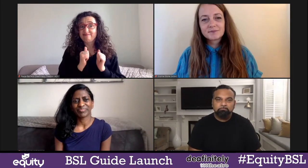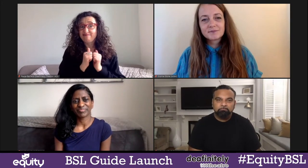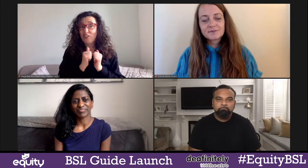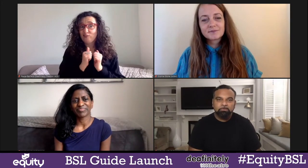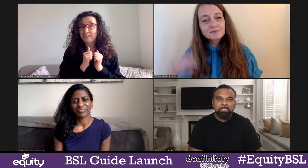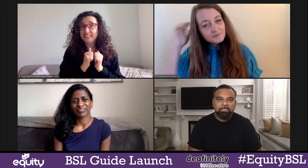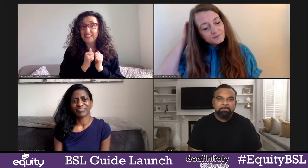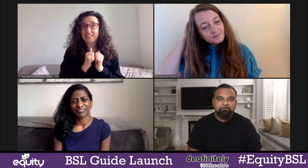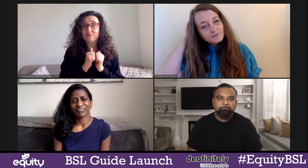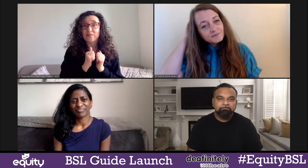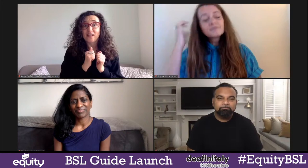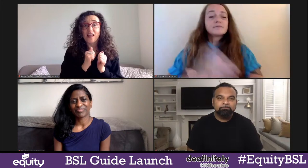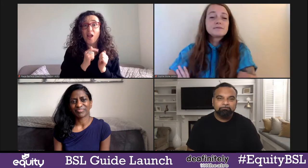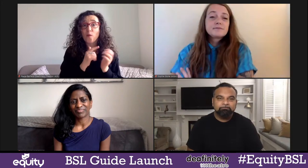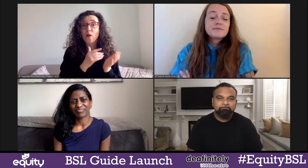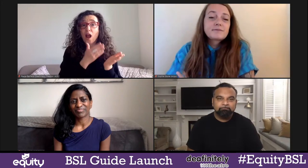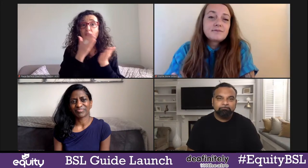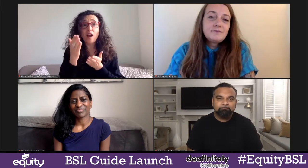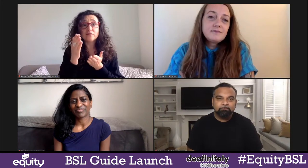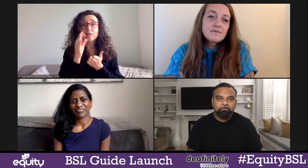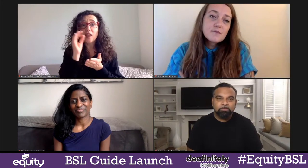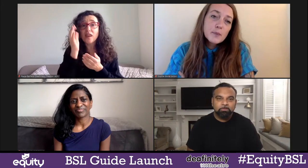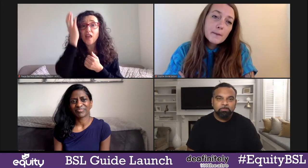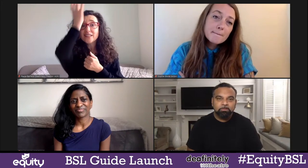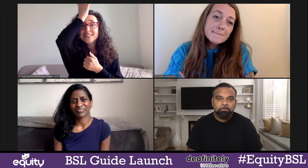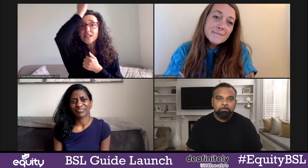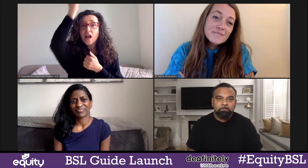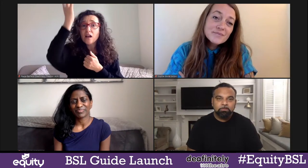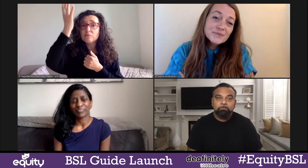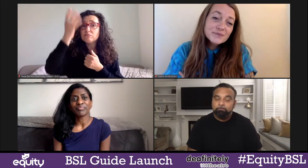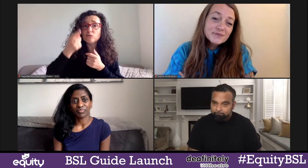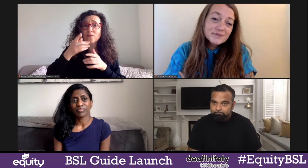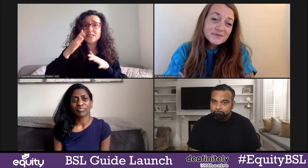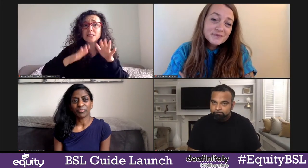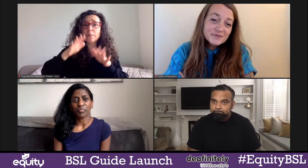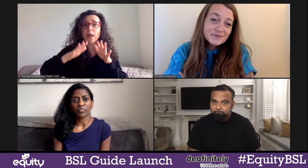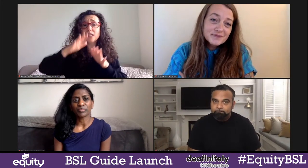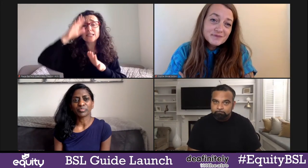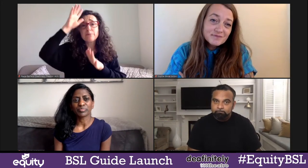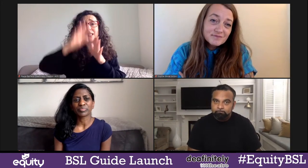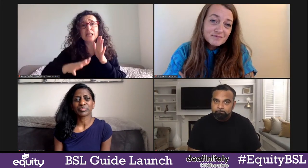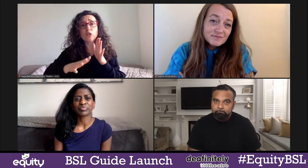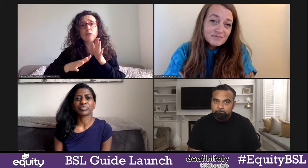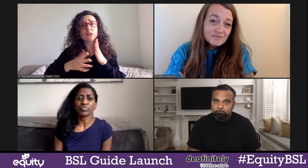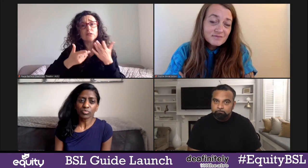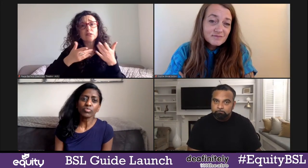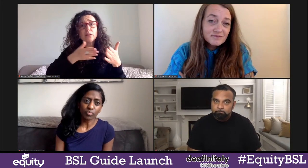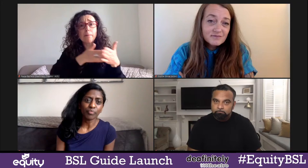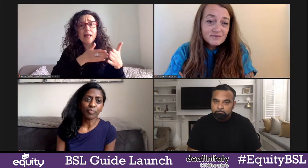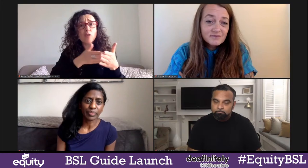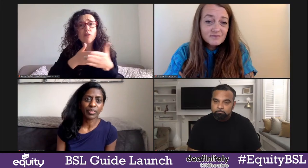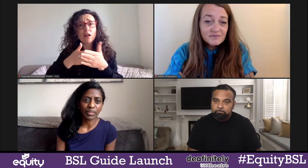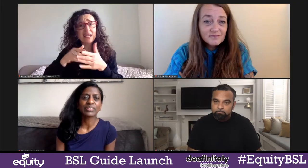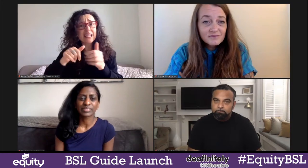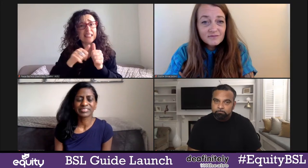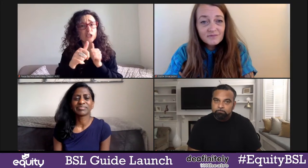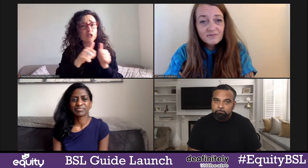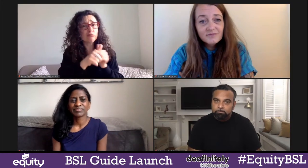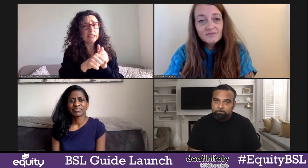represented properly. I do agree there, Sophie. Thank you for sharing that experience. I'd now like to ask Nadia Ladaraja,